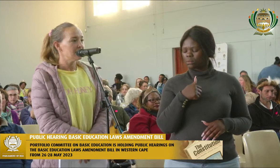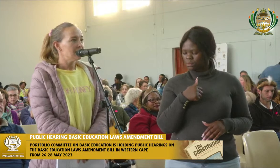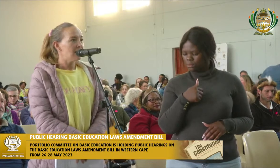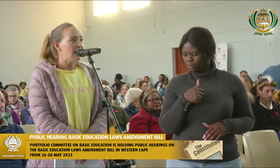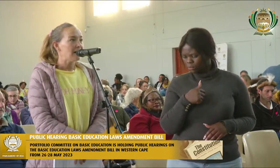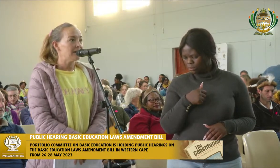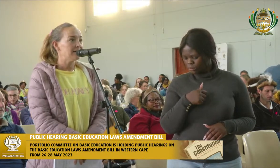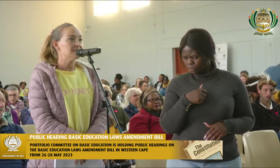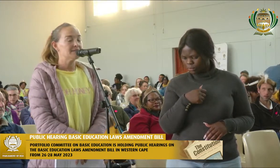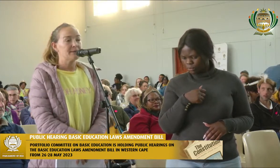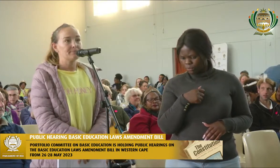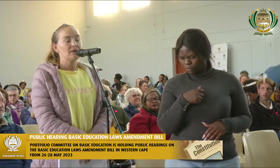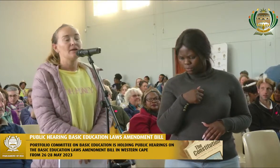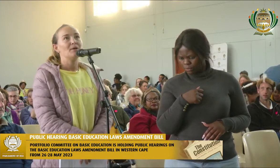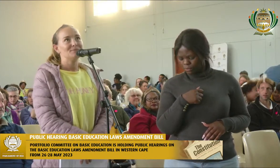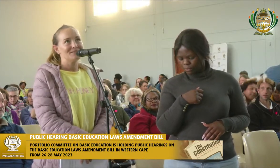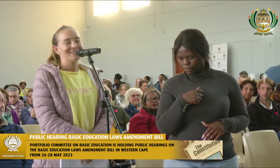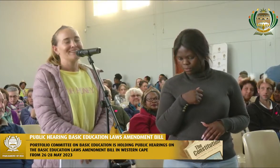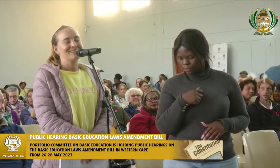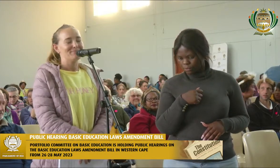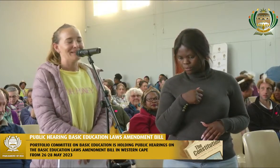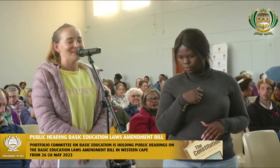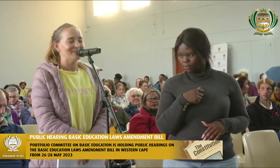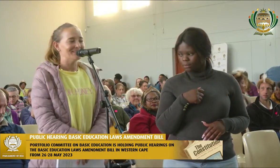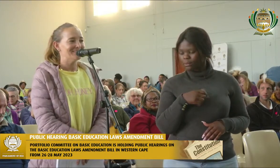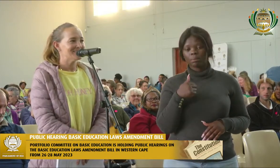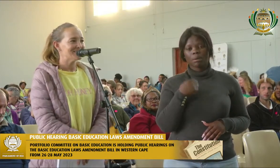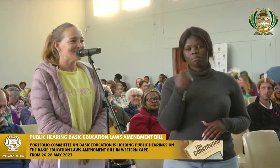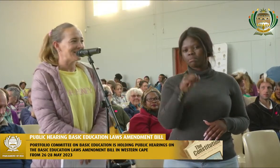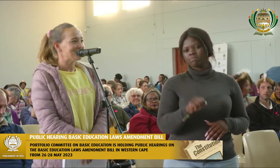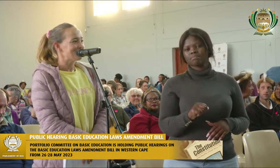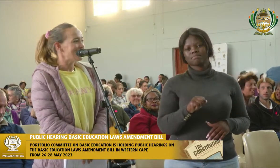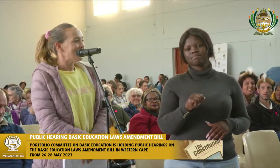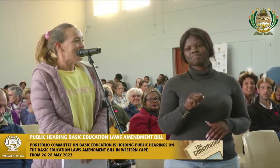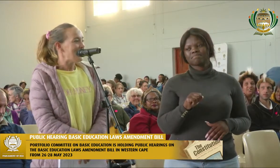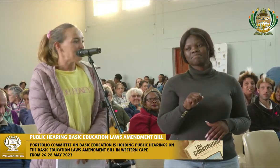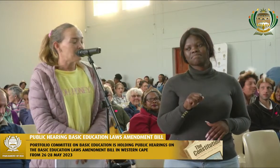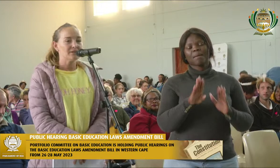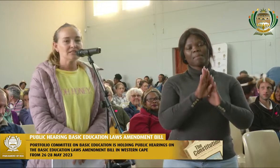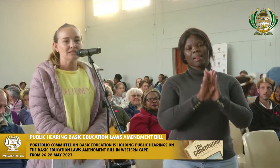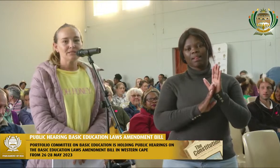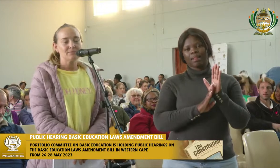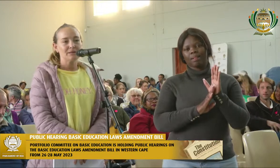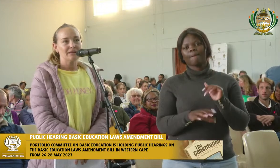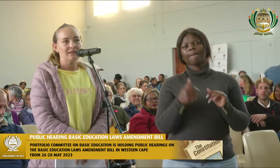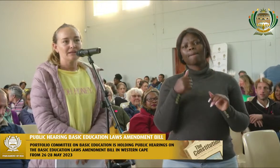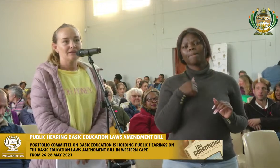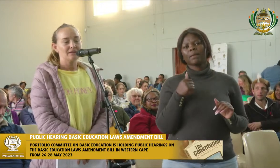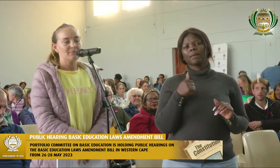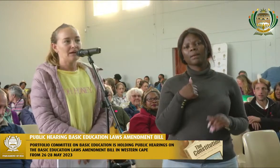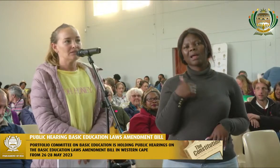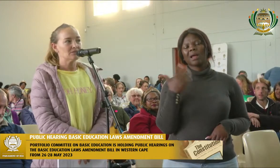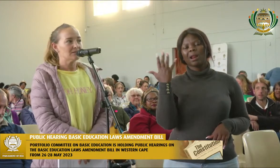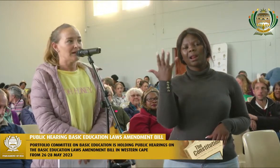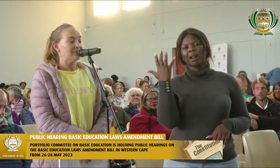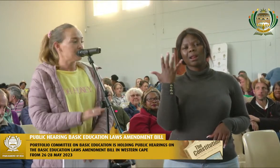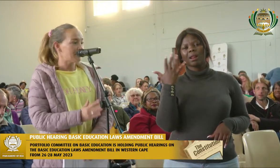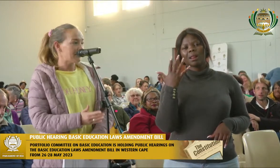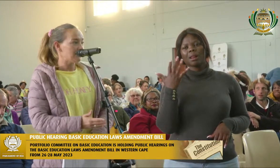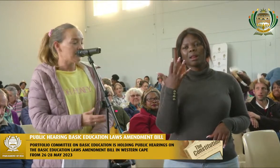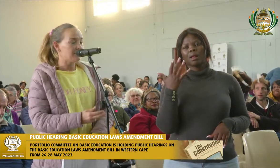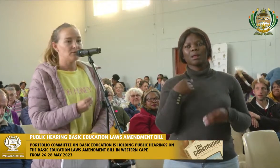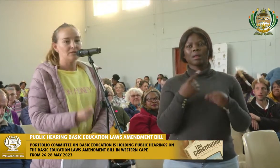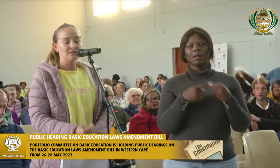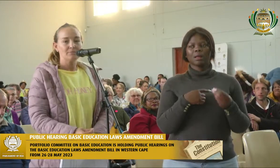Unati. I object the Bella Bill, sorry. I'm not going to be speaking about, I